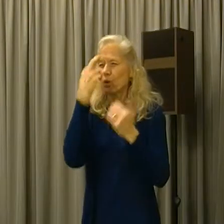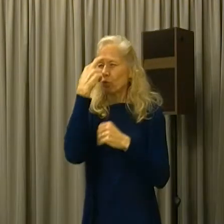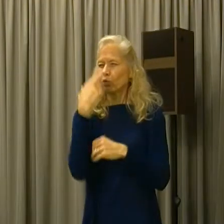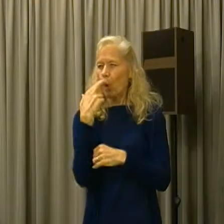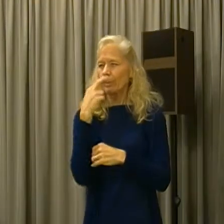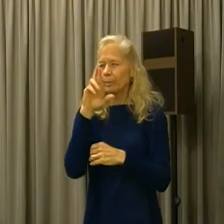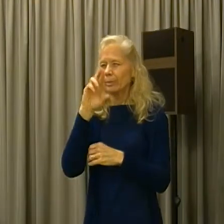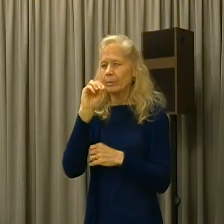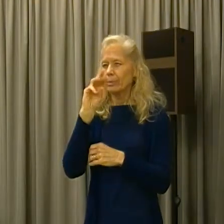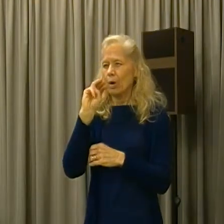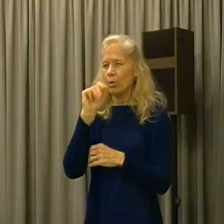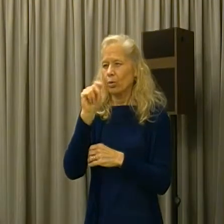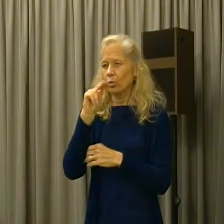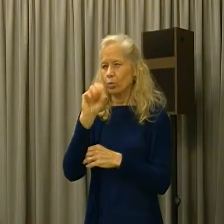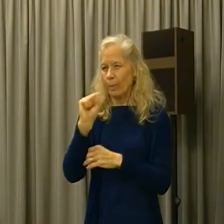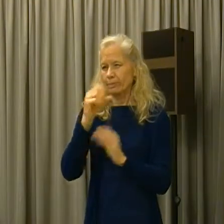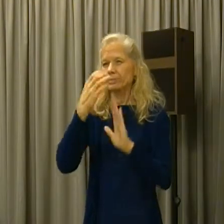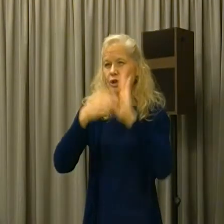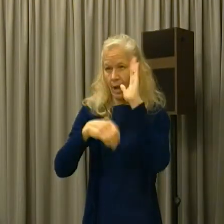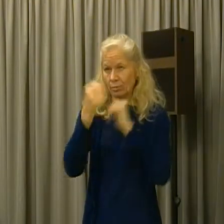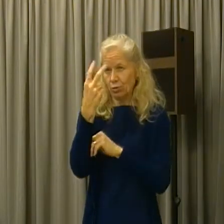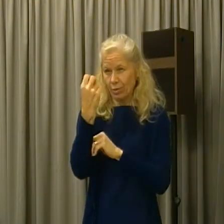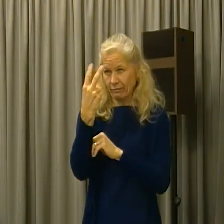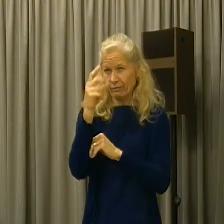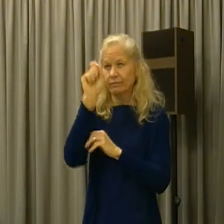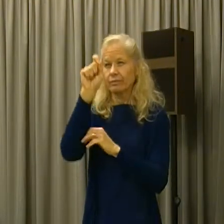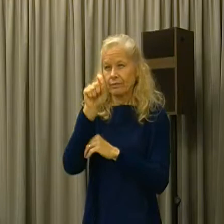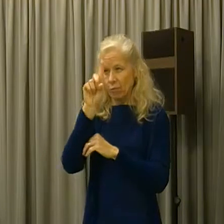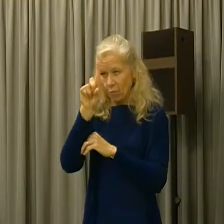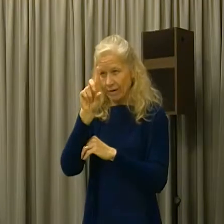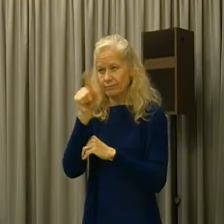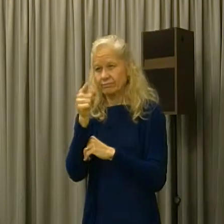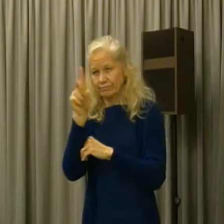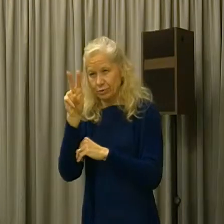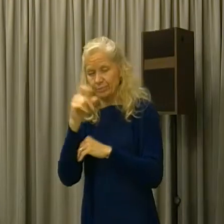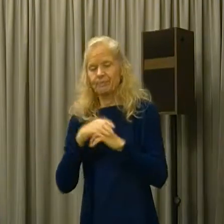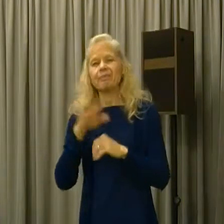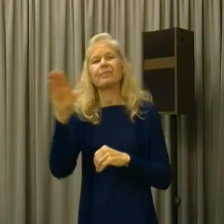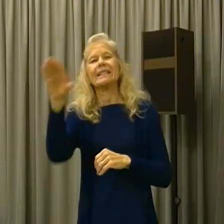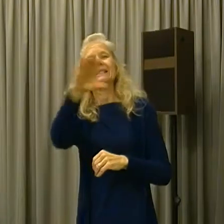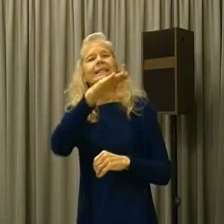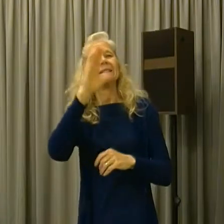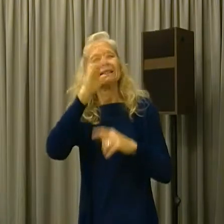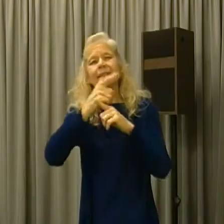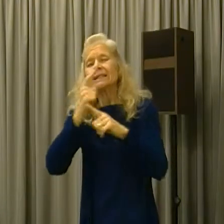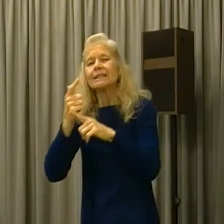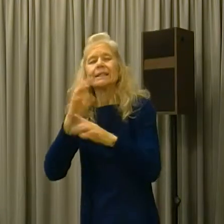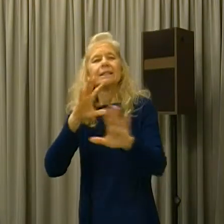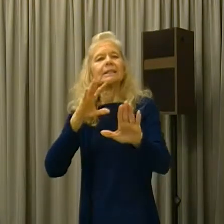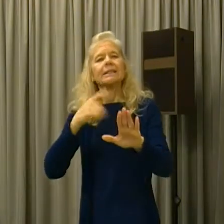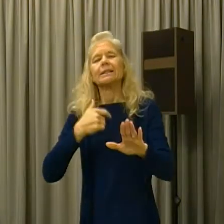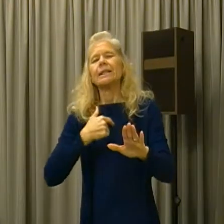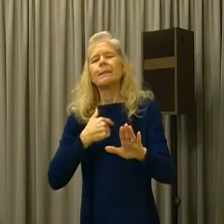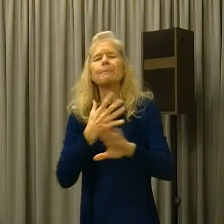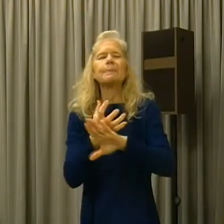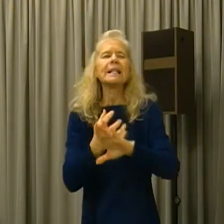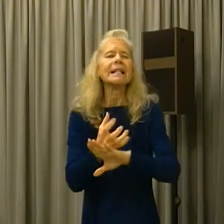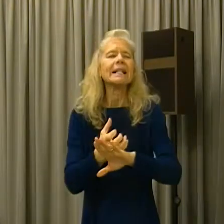sacrifice, wholly acceptable unto God, which is your reasonable service. And be not conformed